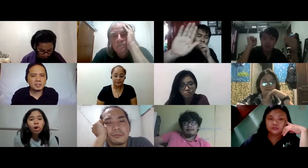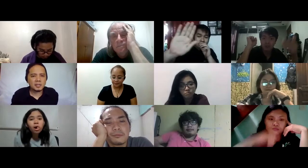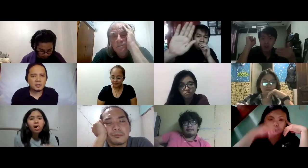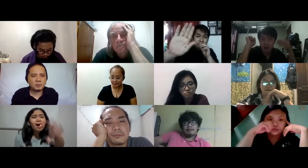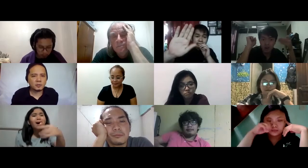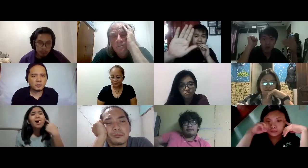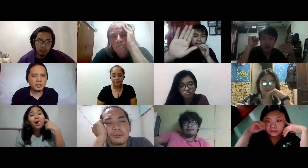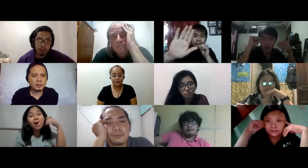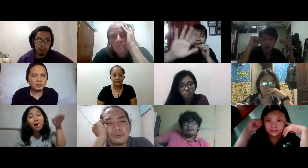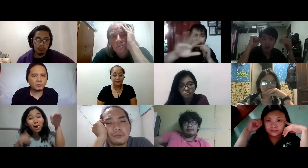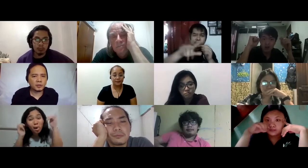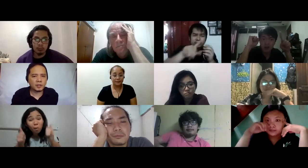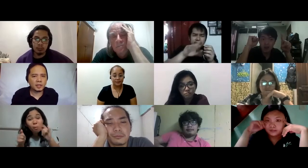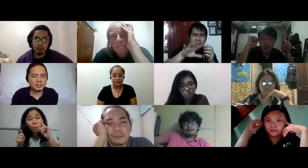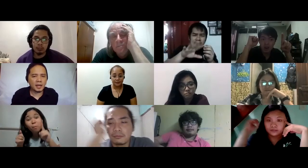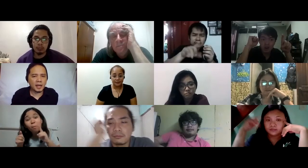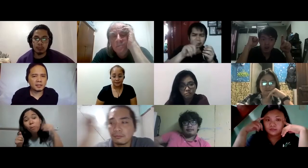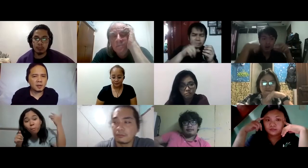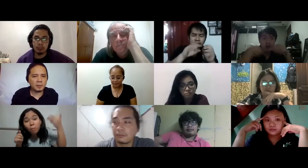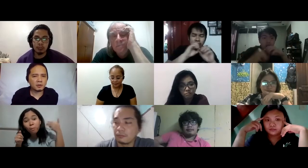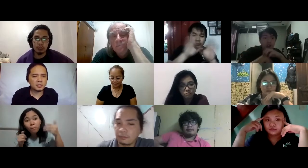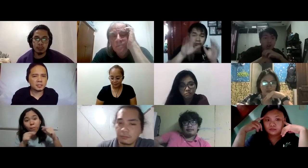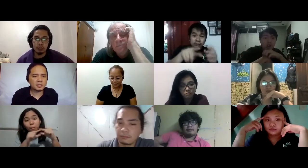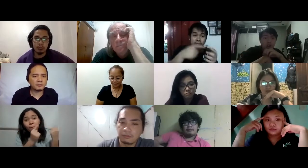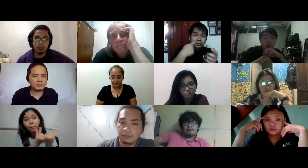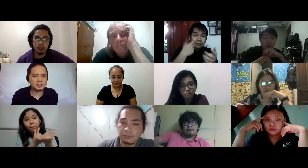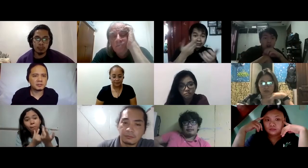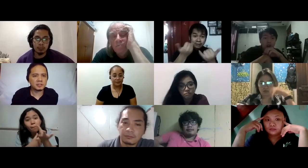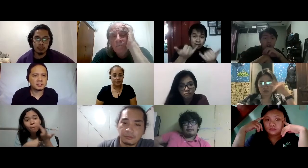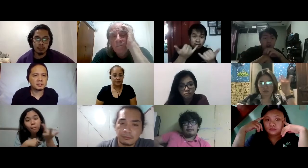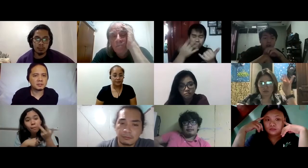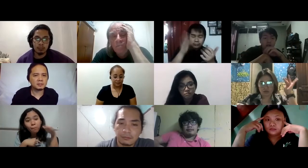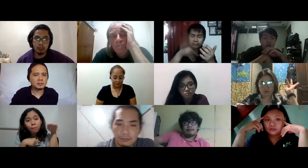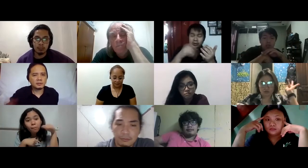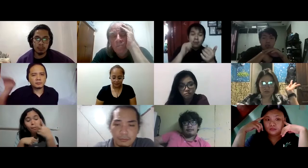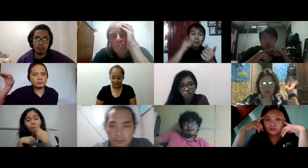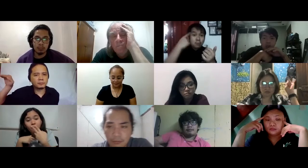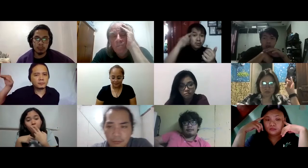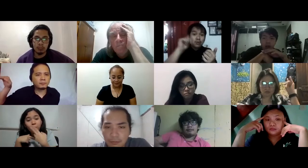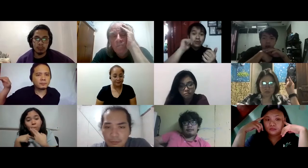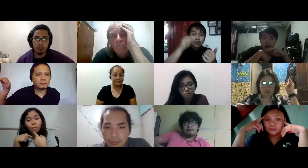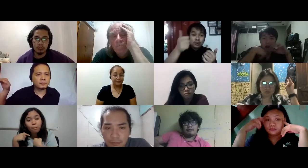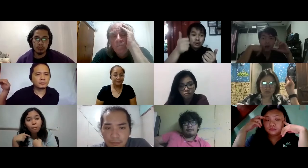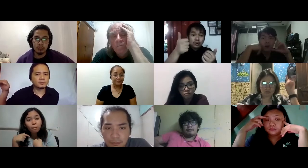Renz is saying we're doing with any topic, or is it deaf histories?